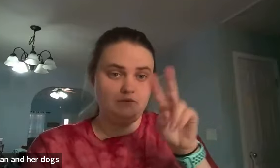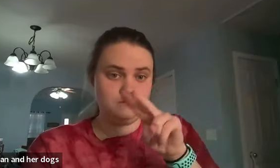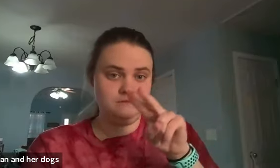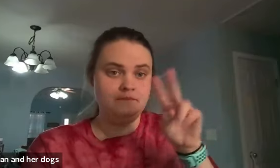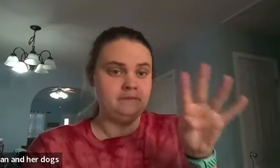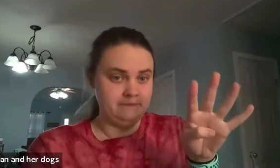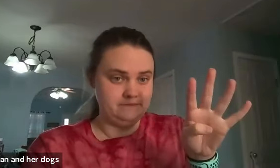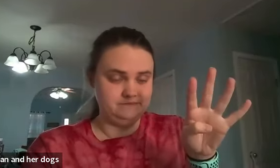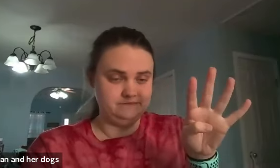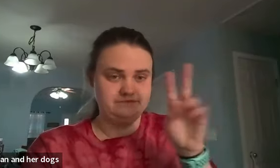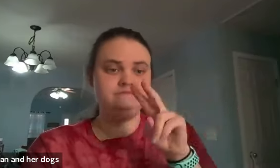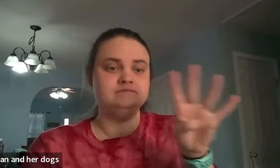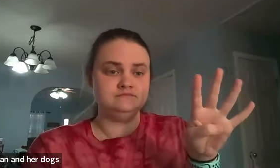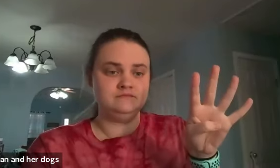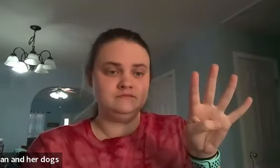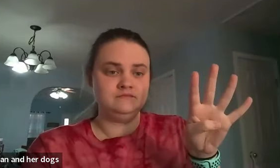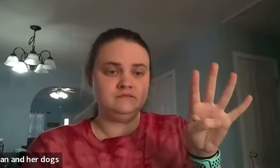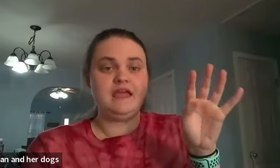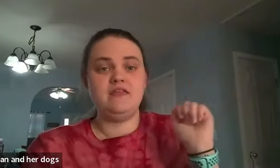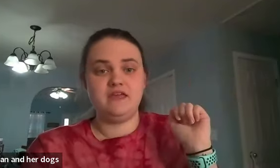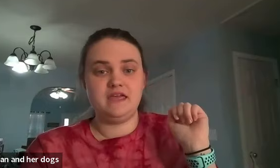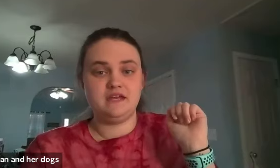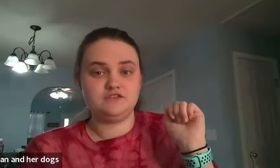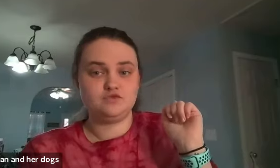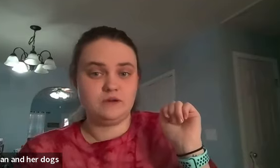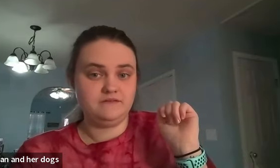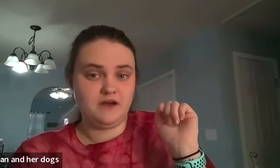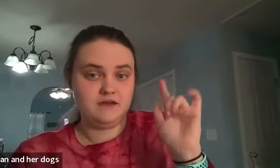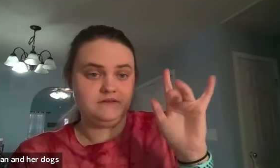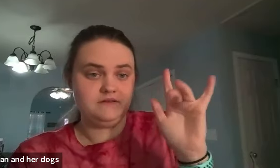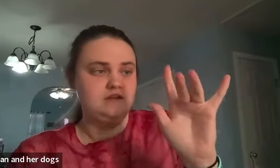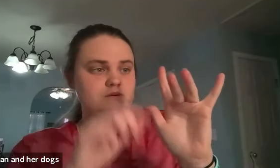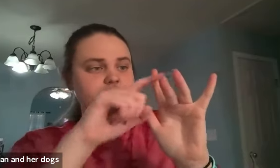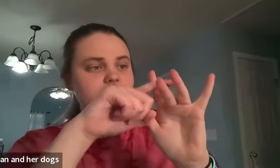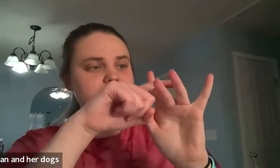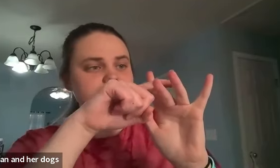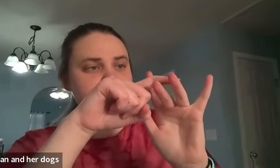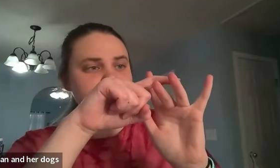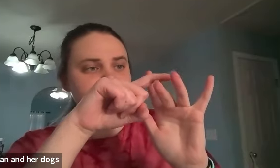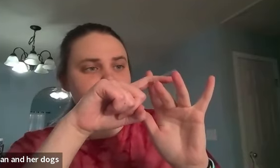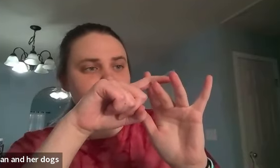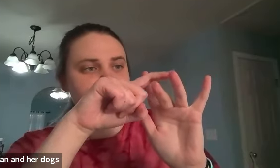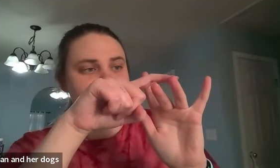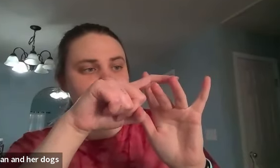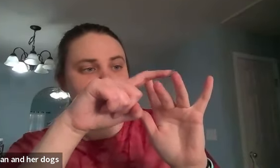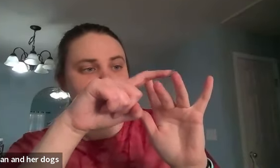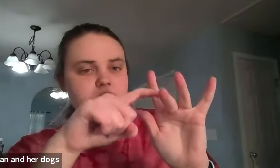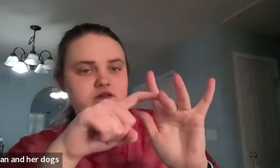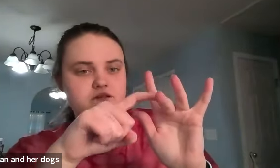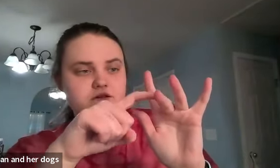24, mm-hmm. And then 25. 25 is going to be your middle and ring finger.